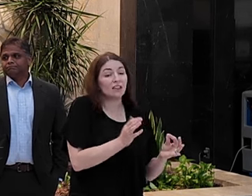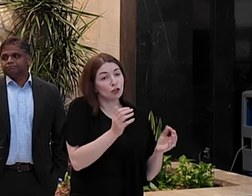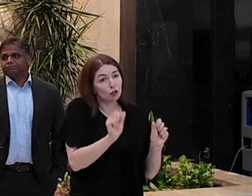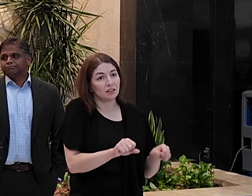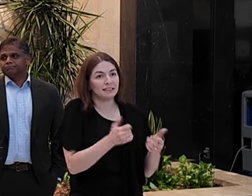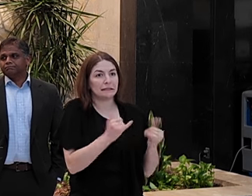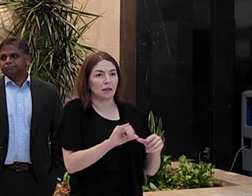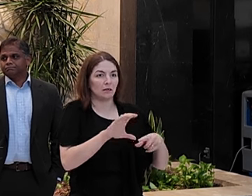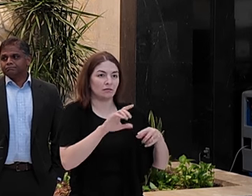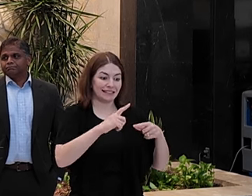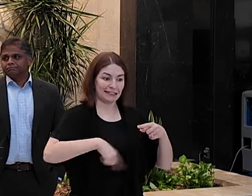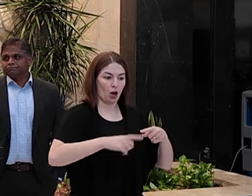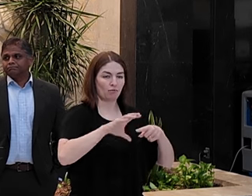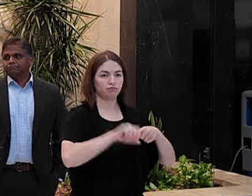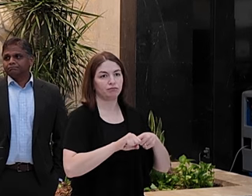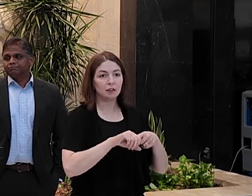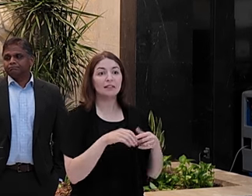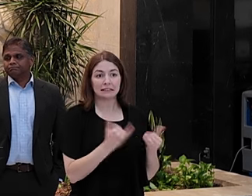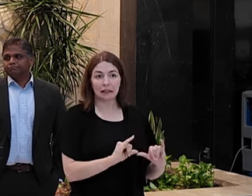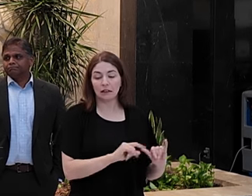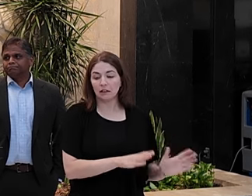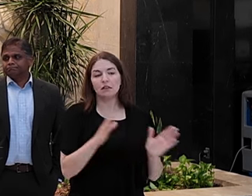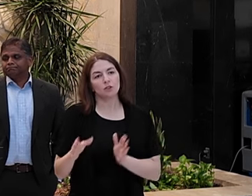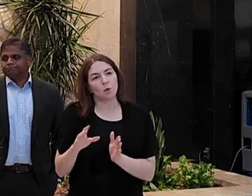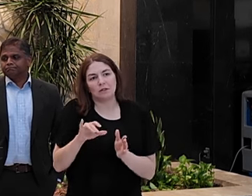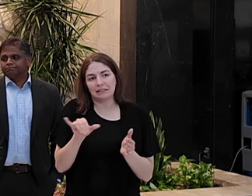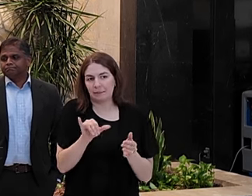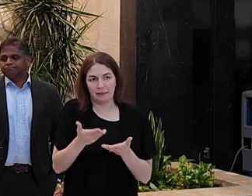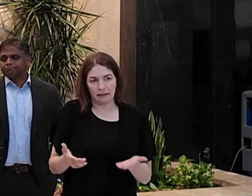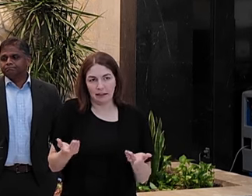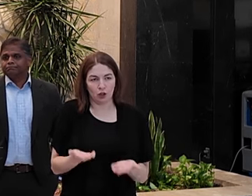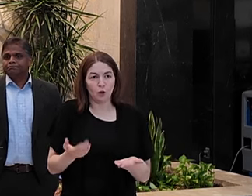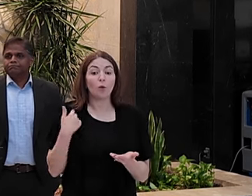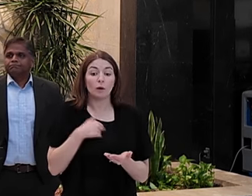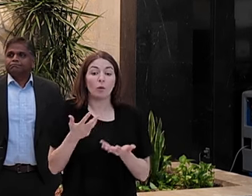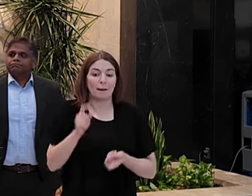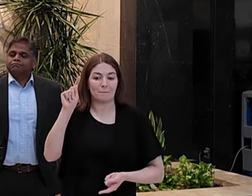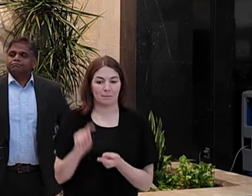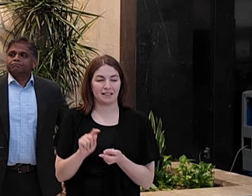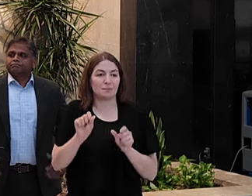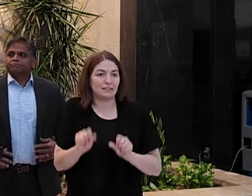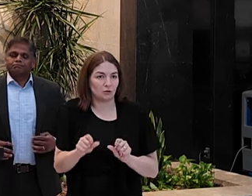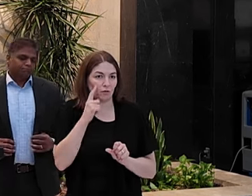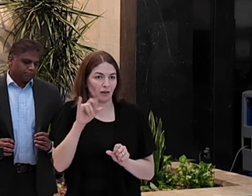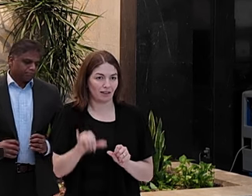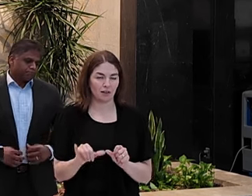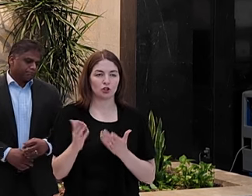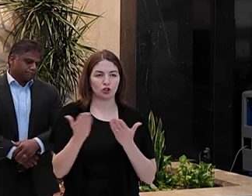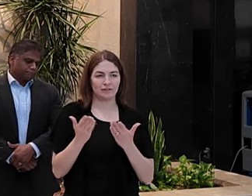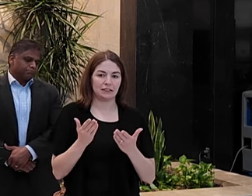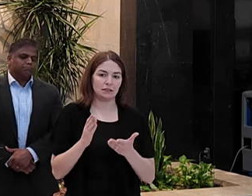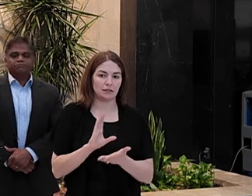those response protocols set up so we minimize the event. We minimize the potential to have service interruptions.